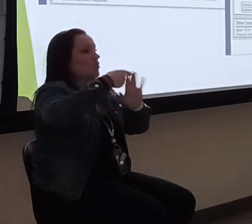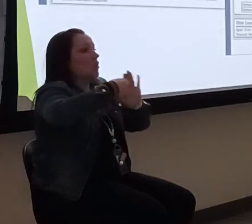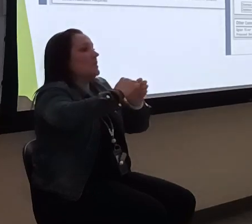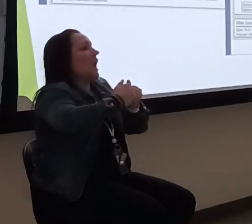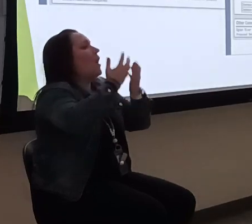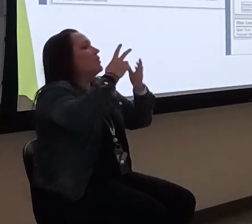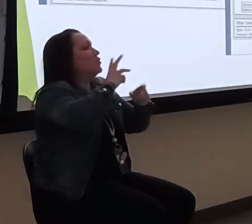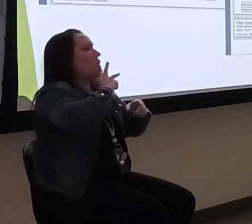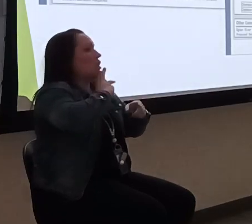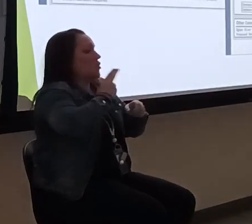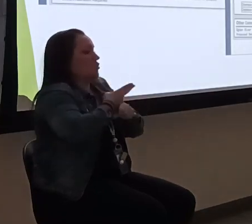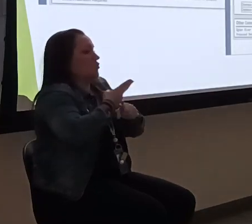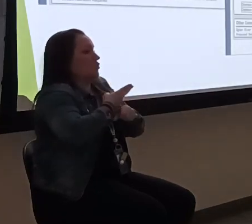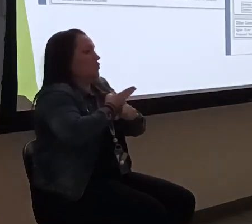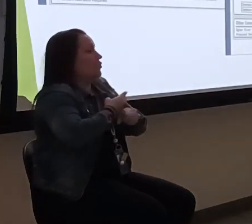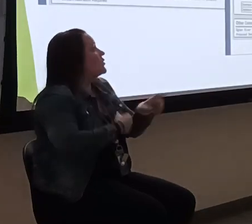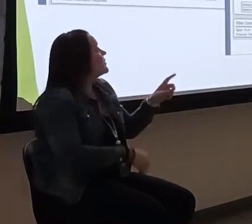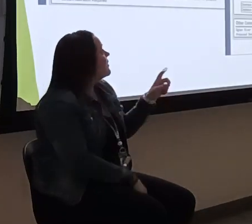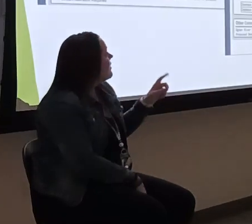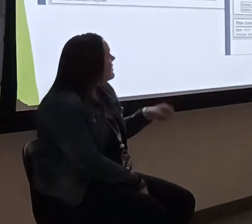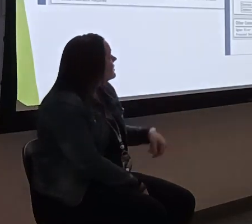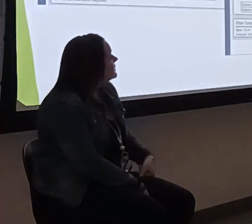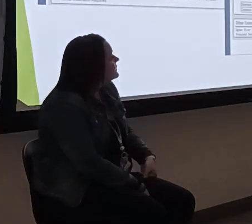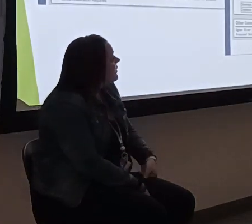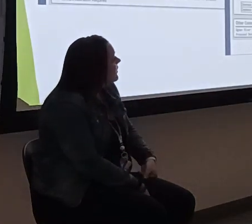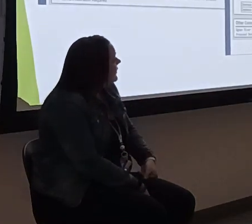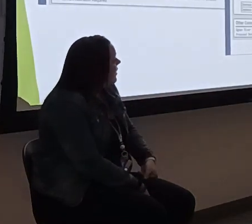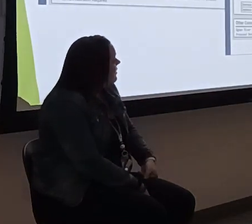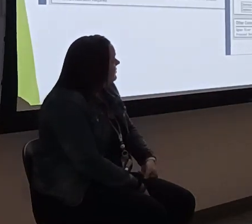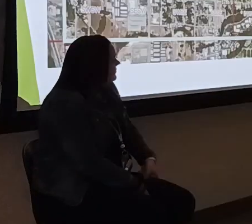can look at those records here.